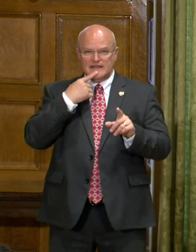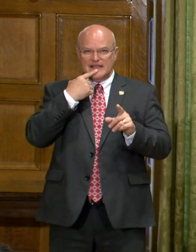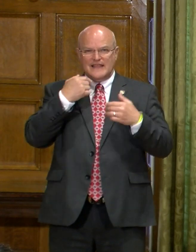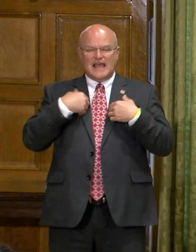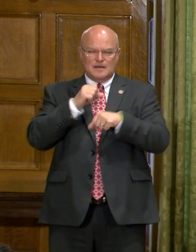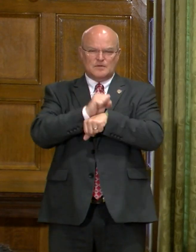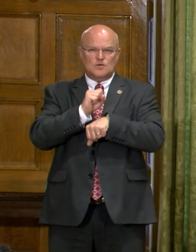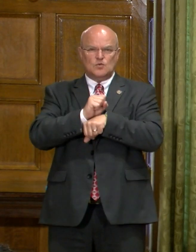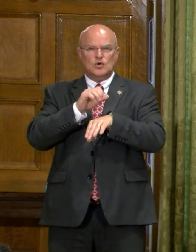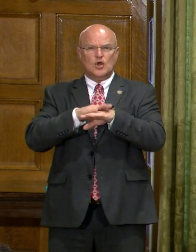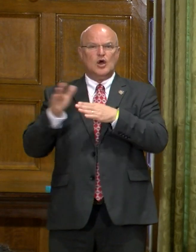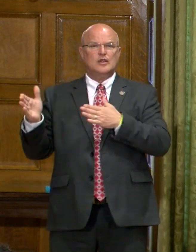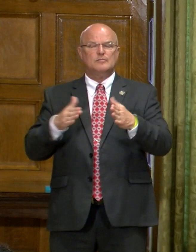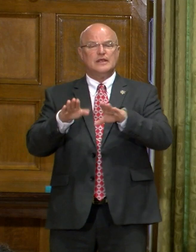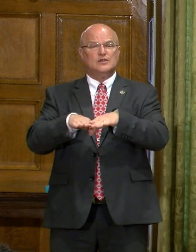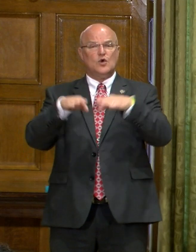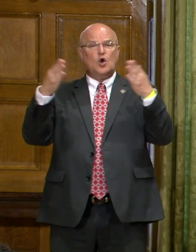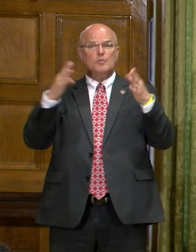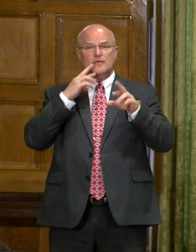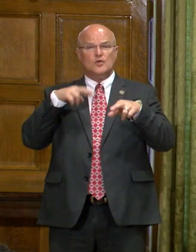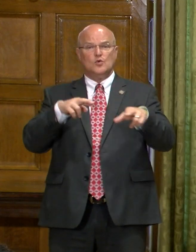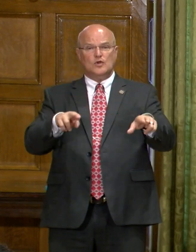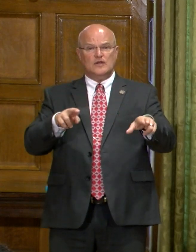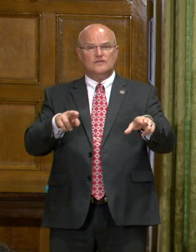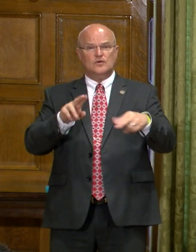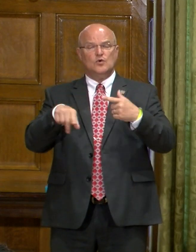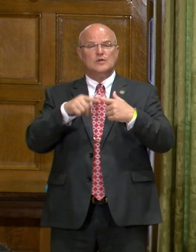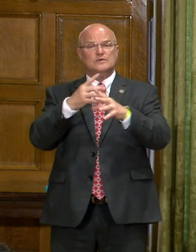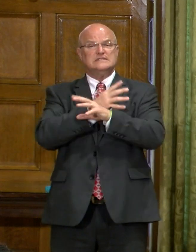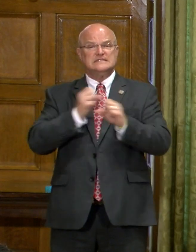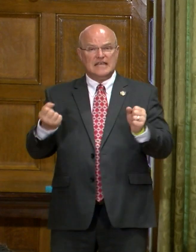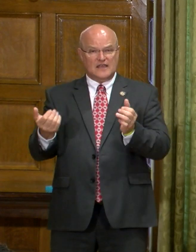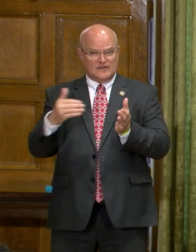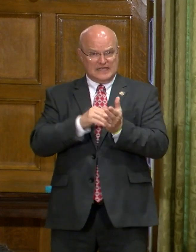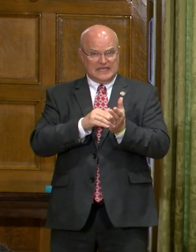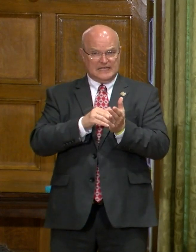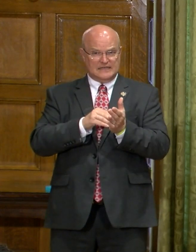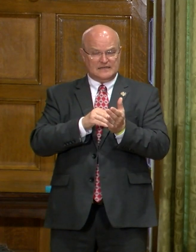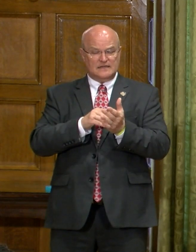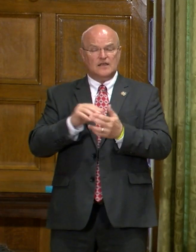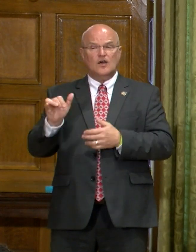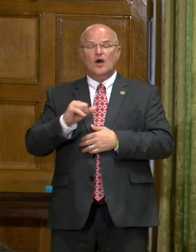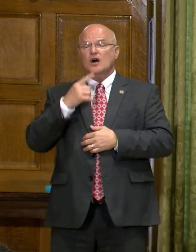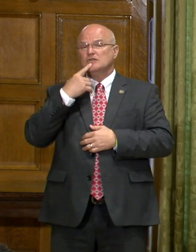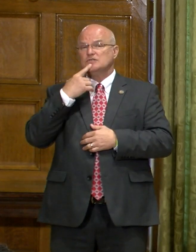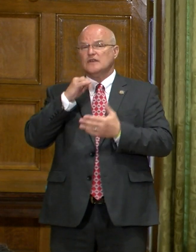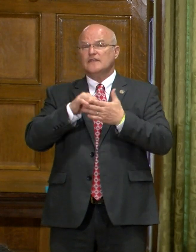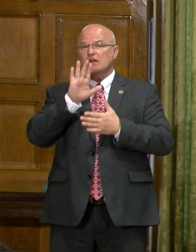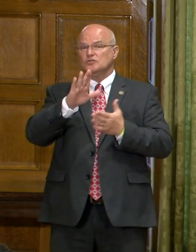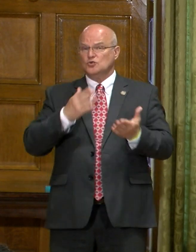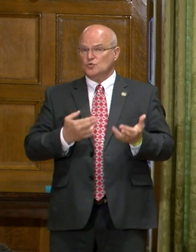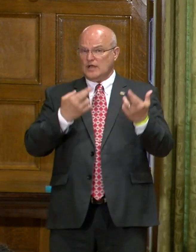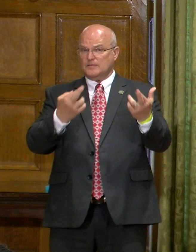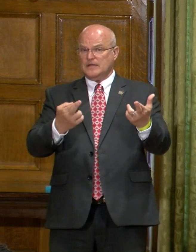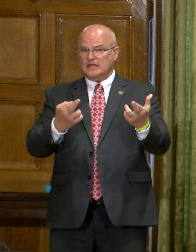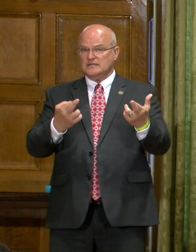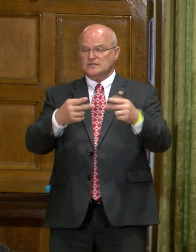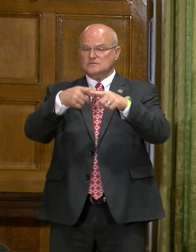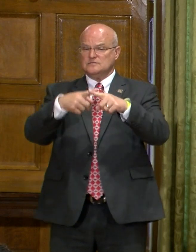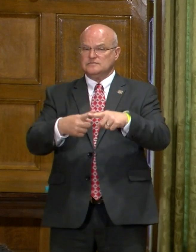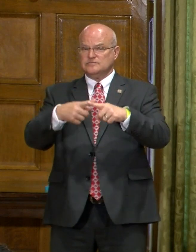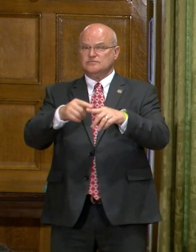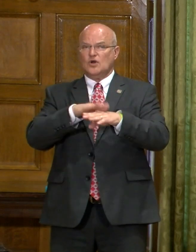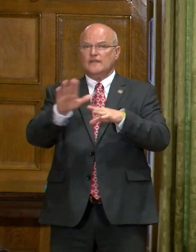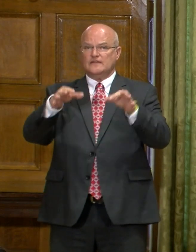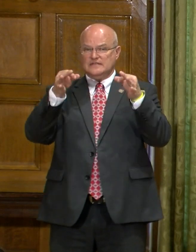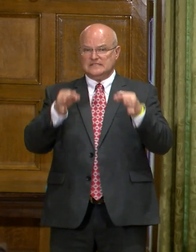they had been working on a plan to reopen the river when it became safe again. They also said your recommendation weighed heavily